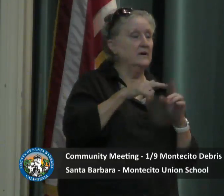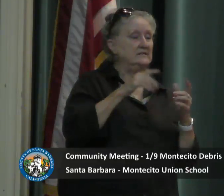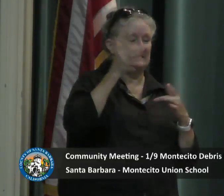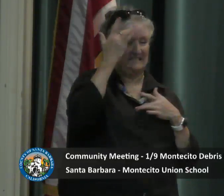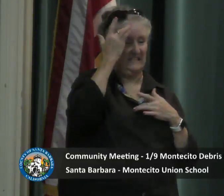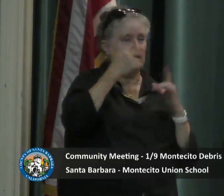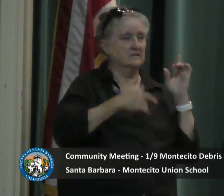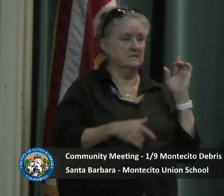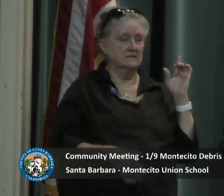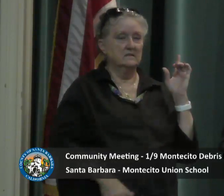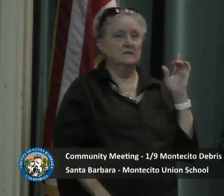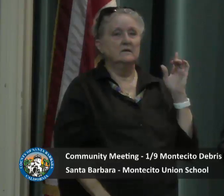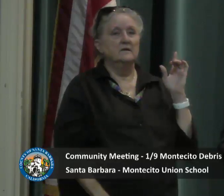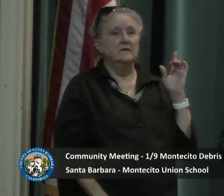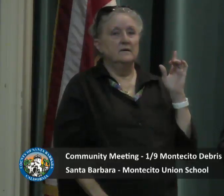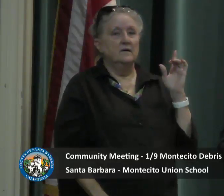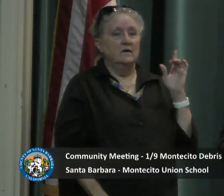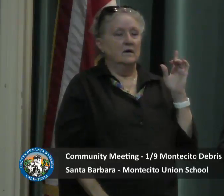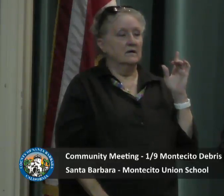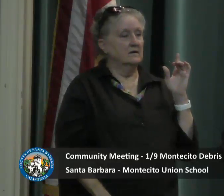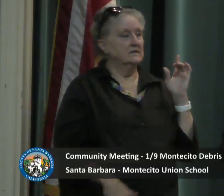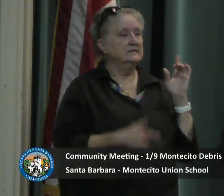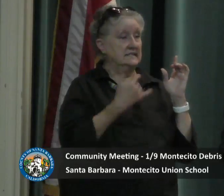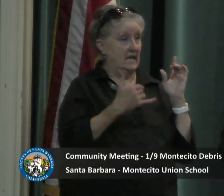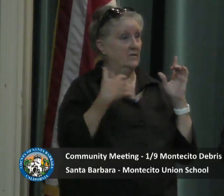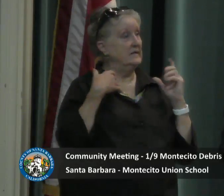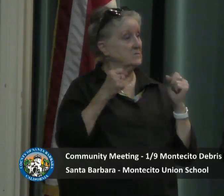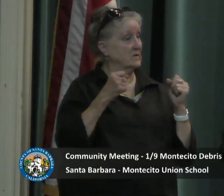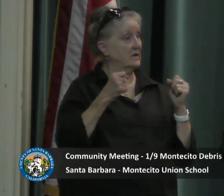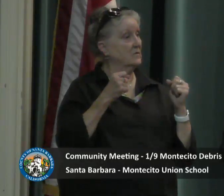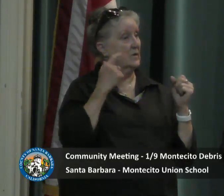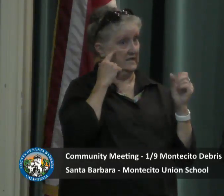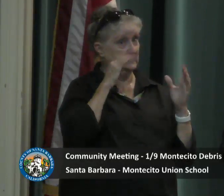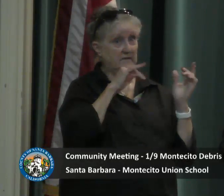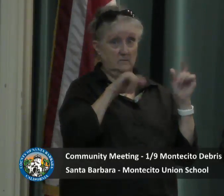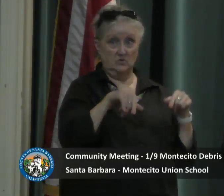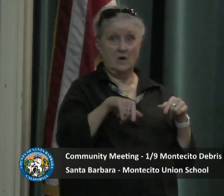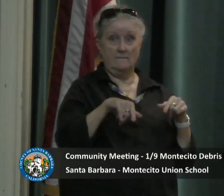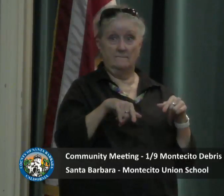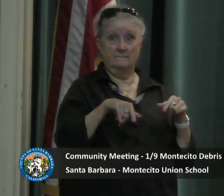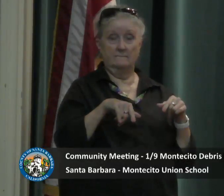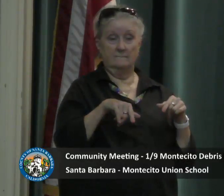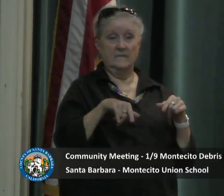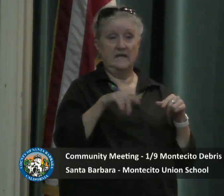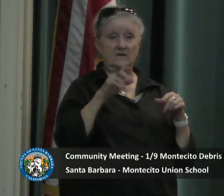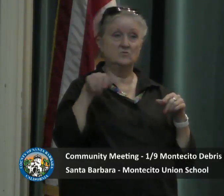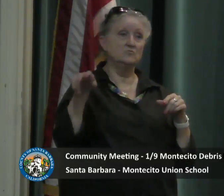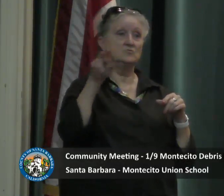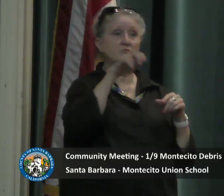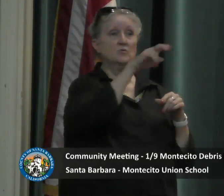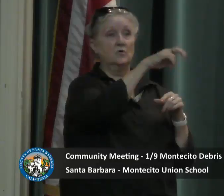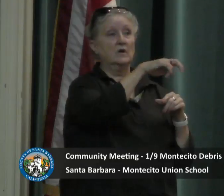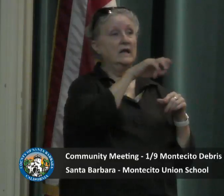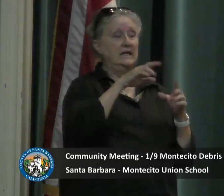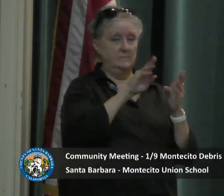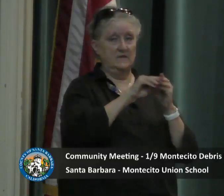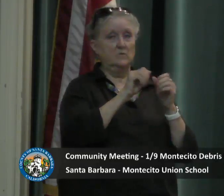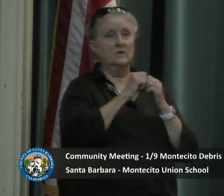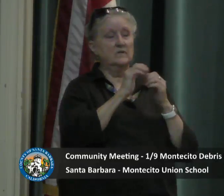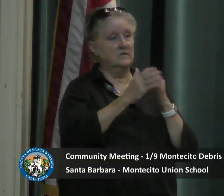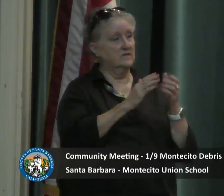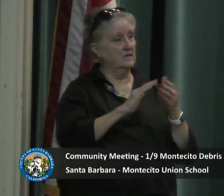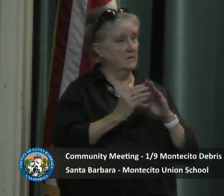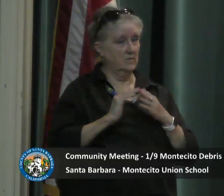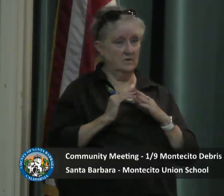sick. And I told him now that he's well, we expect him to come and to tour and to meet with the community